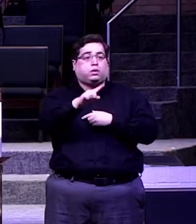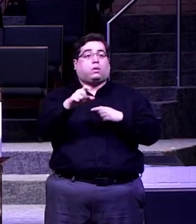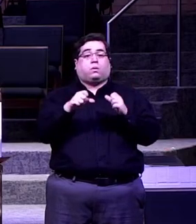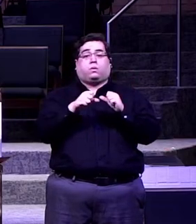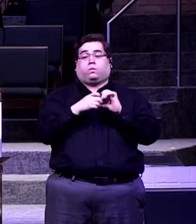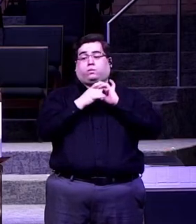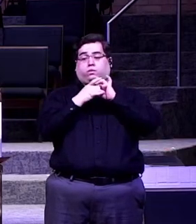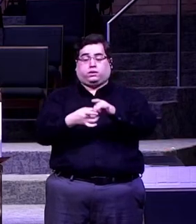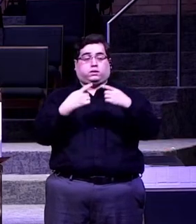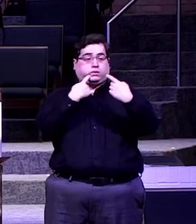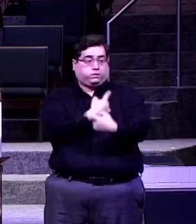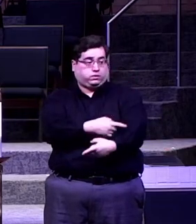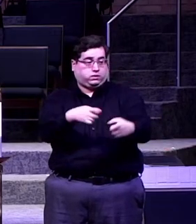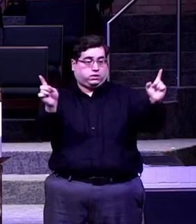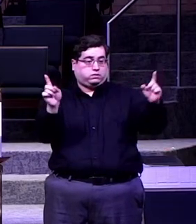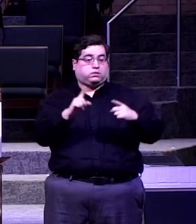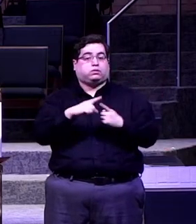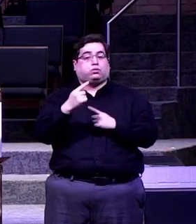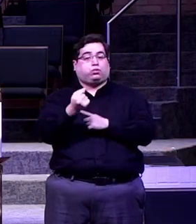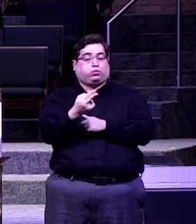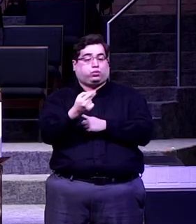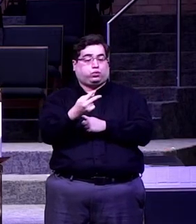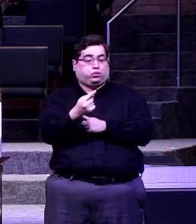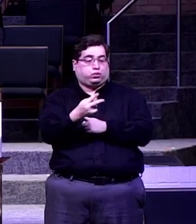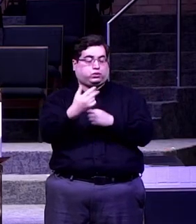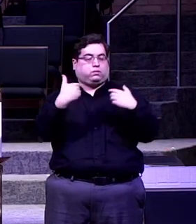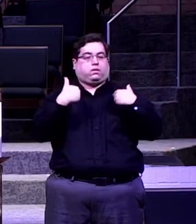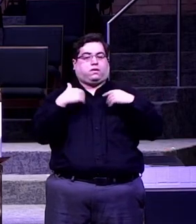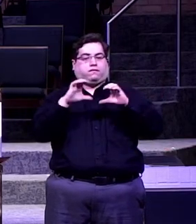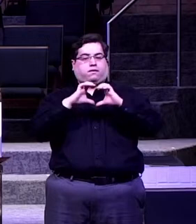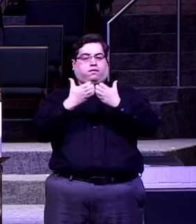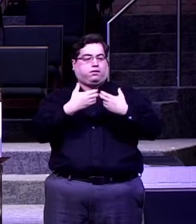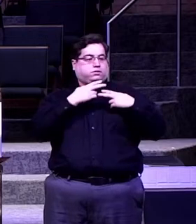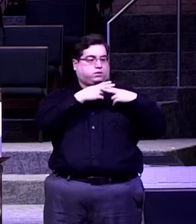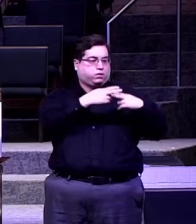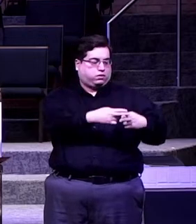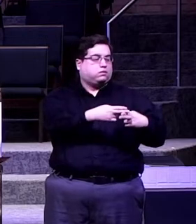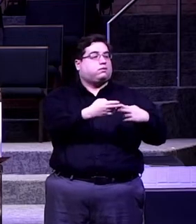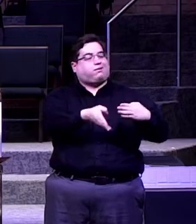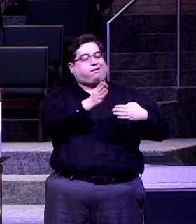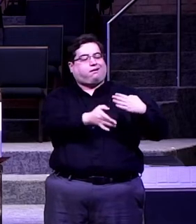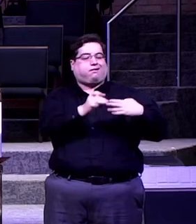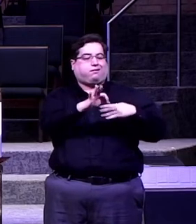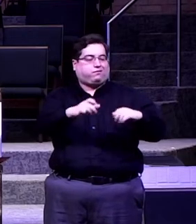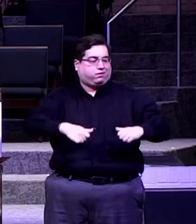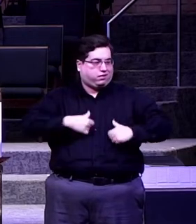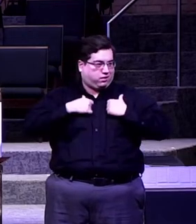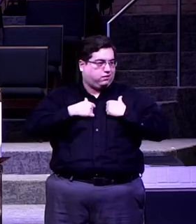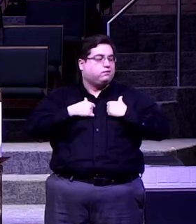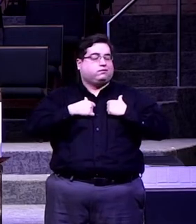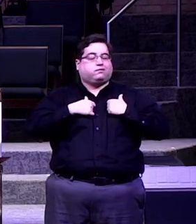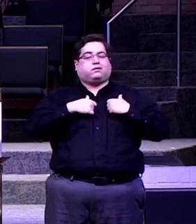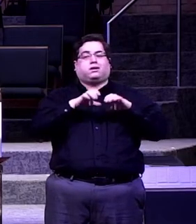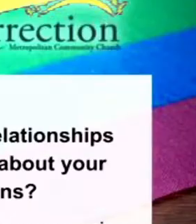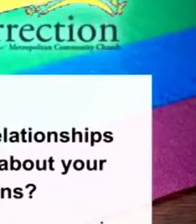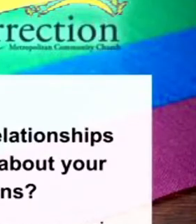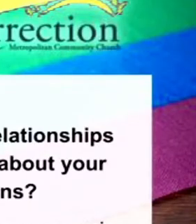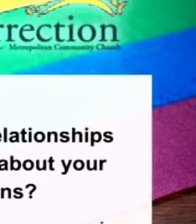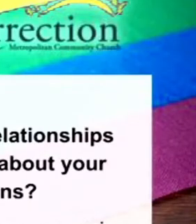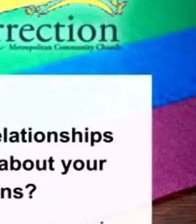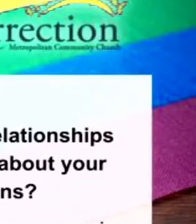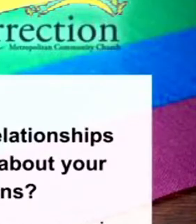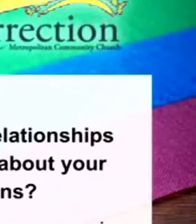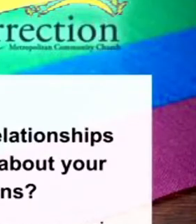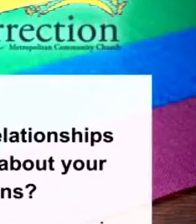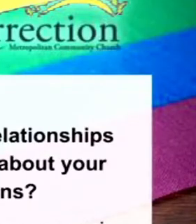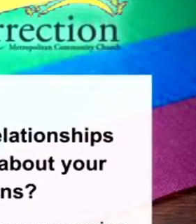announcements, on Thursday, we have a class called, it's an end-of-life class for people who are wanting to learn more about